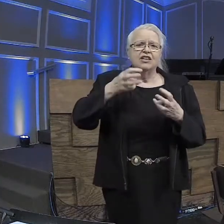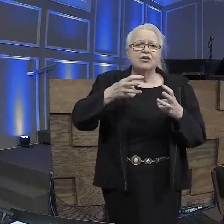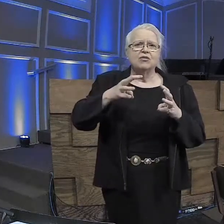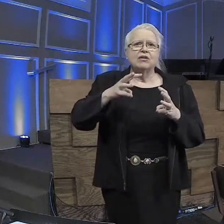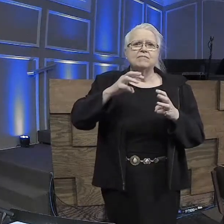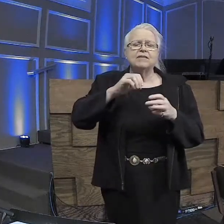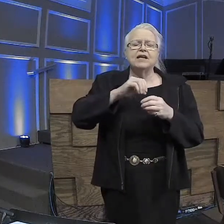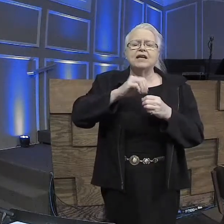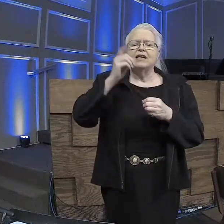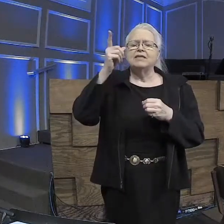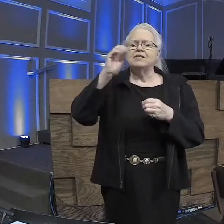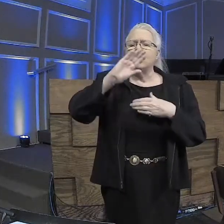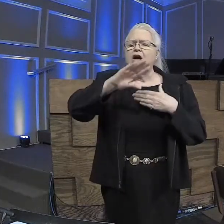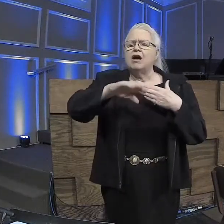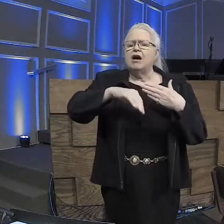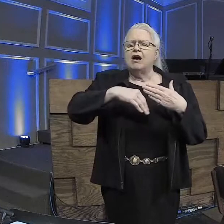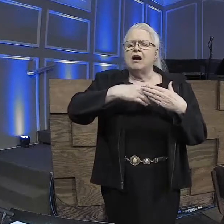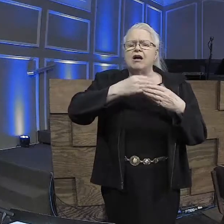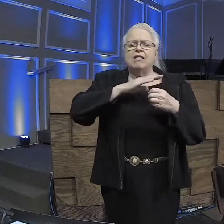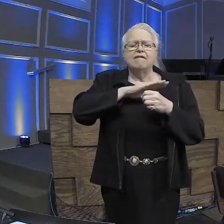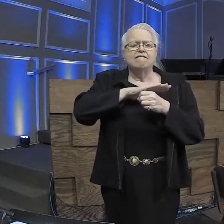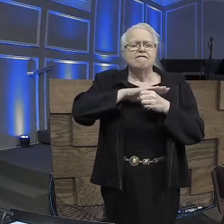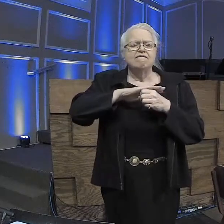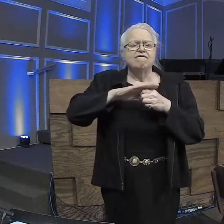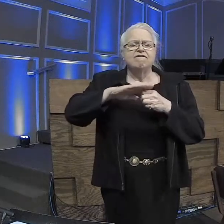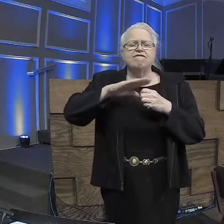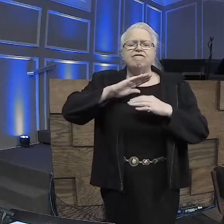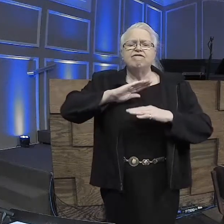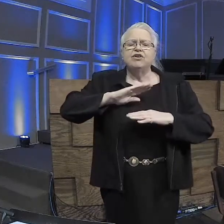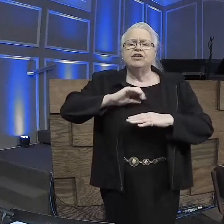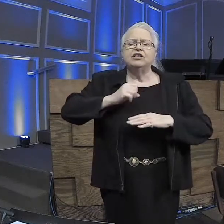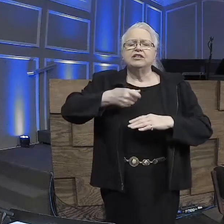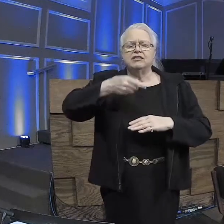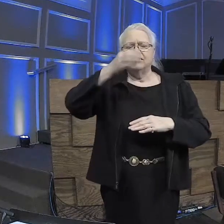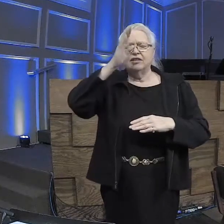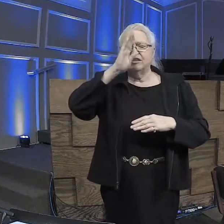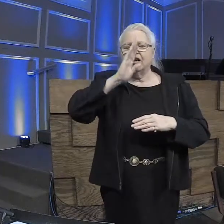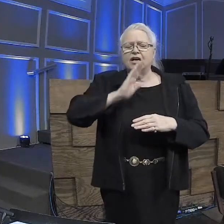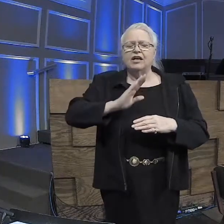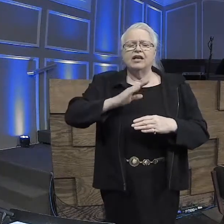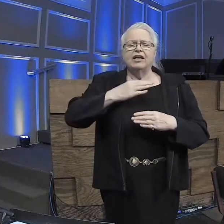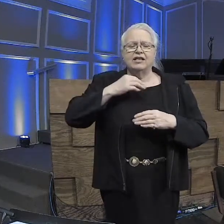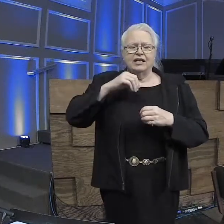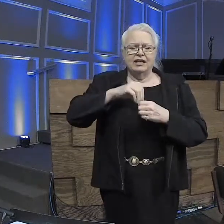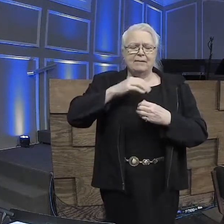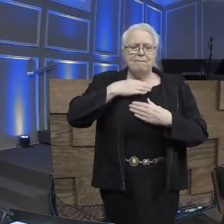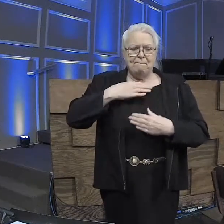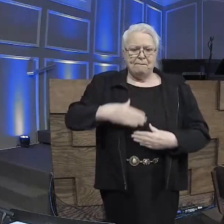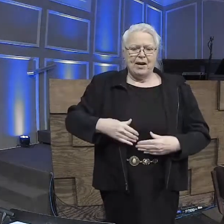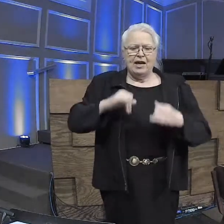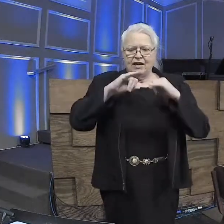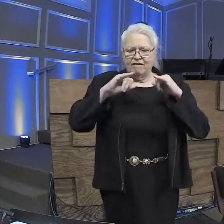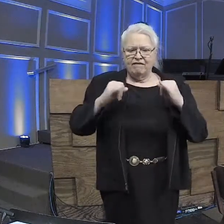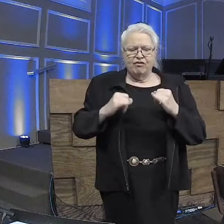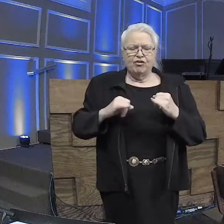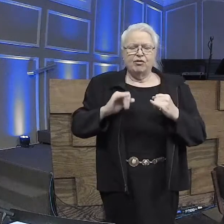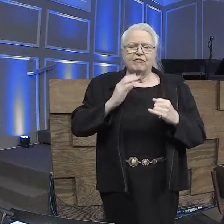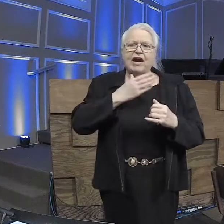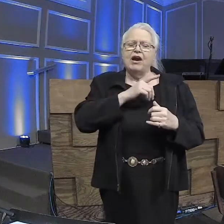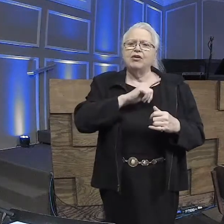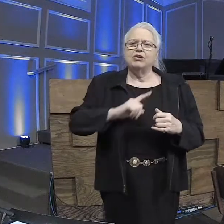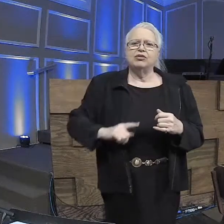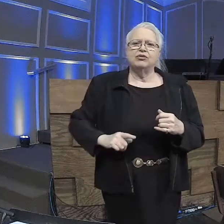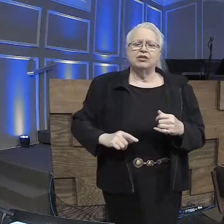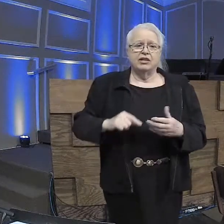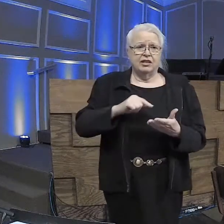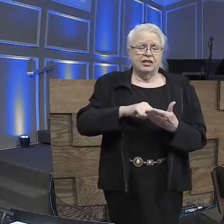all the fullness of the Godhead in bodily form in our Lord. Listen, this church cannot and will not fail